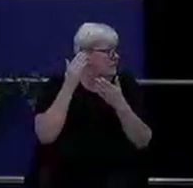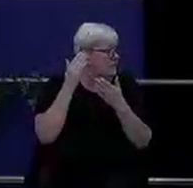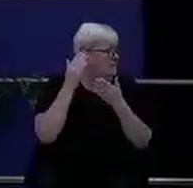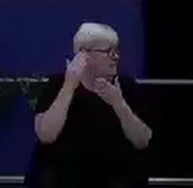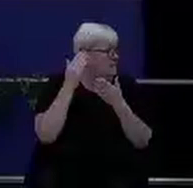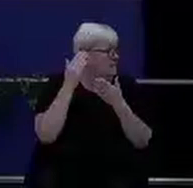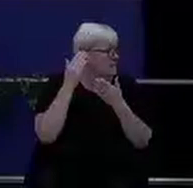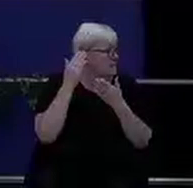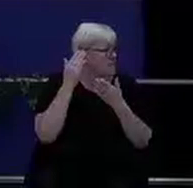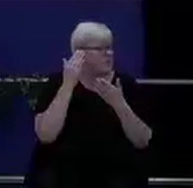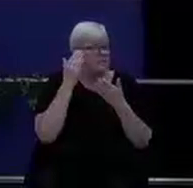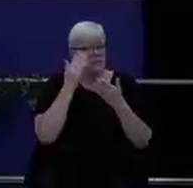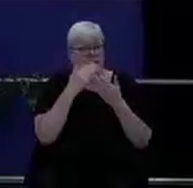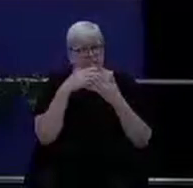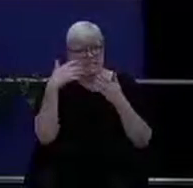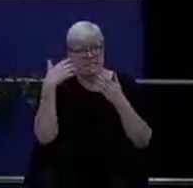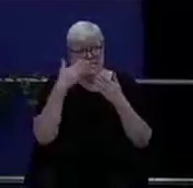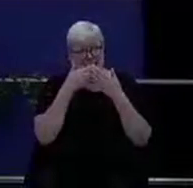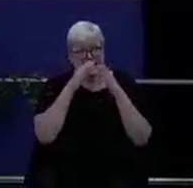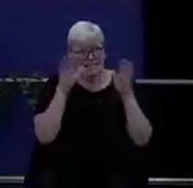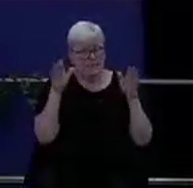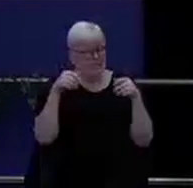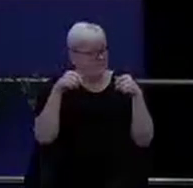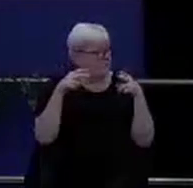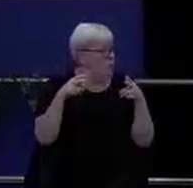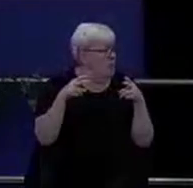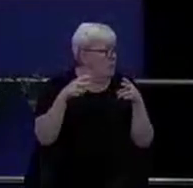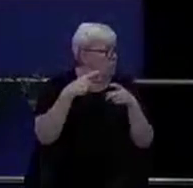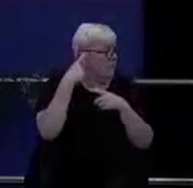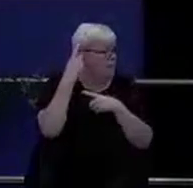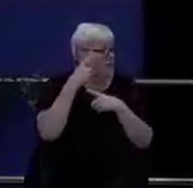it's a very sort of expansive way of looking at things contrarily.